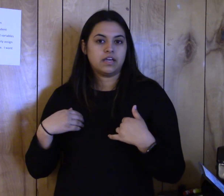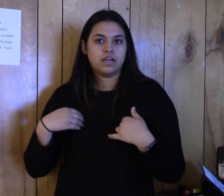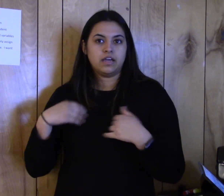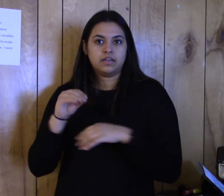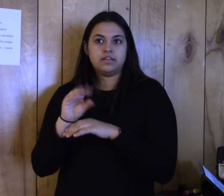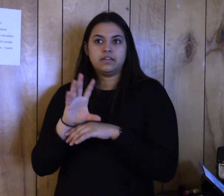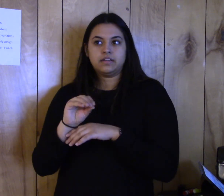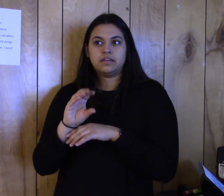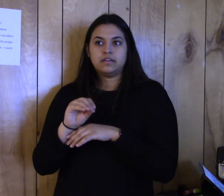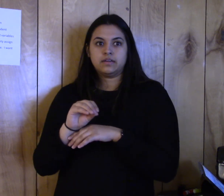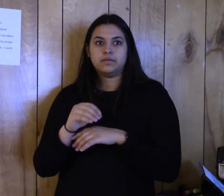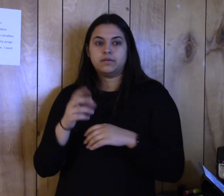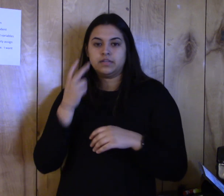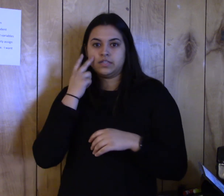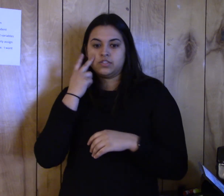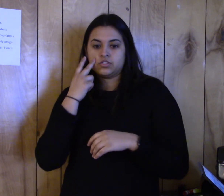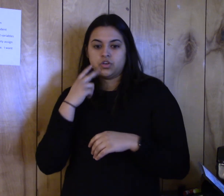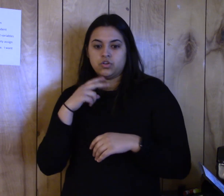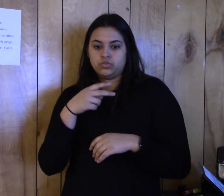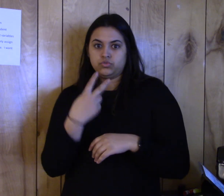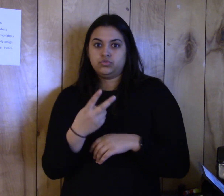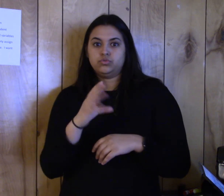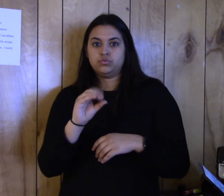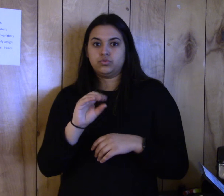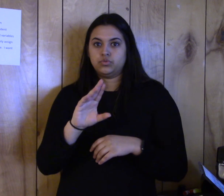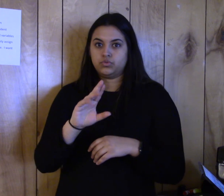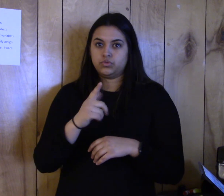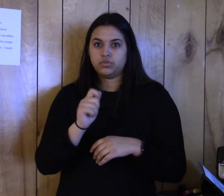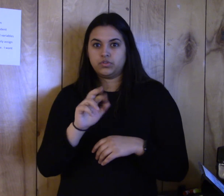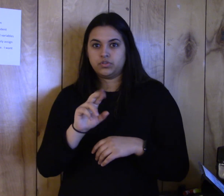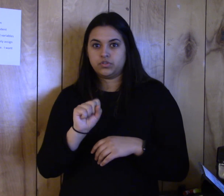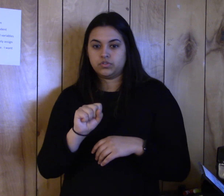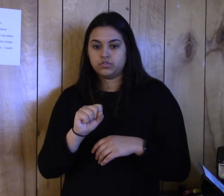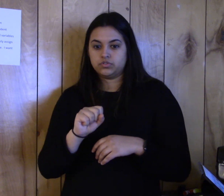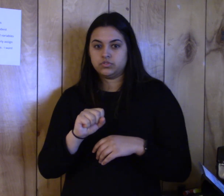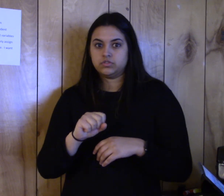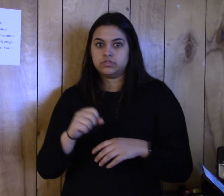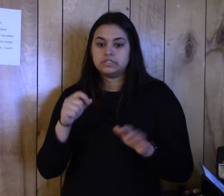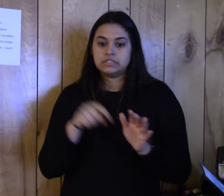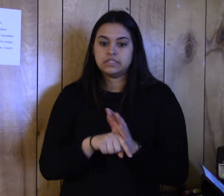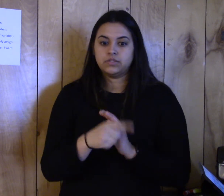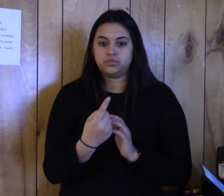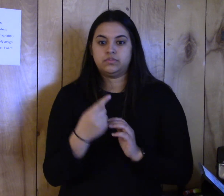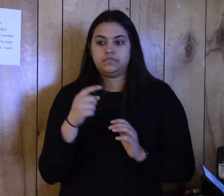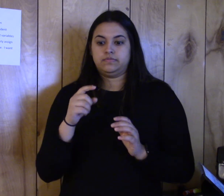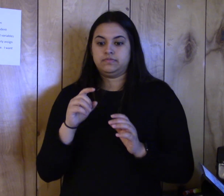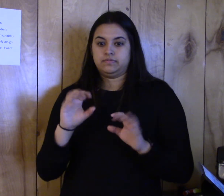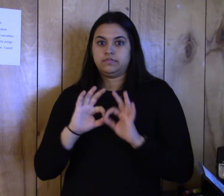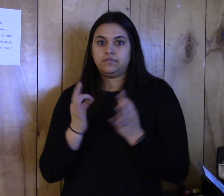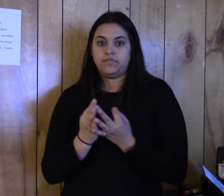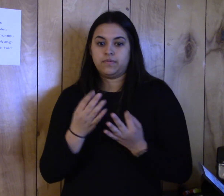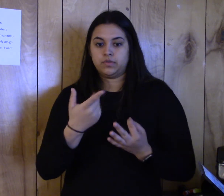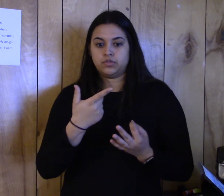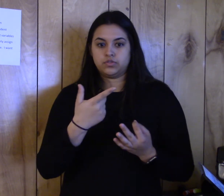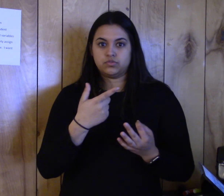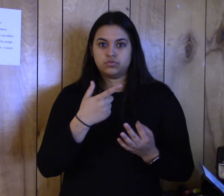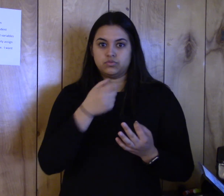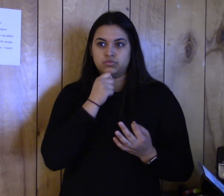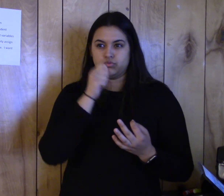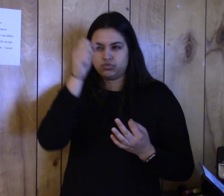outside and eating it on film. So these are different attitudes, and our attitudes toward those behaviors are going to change as